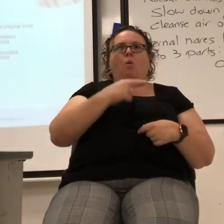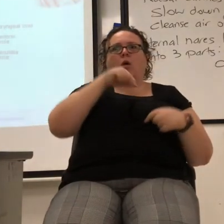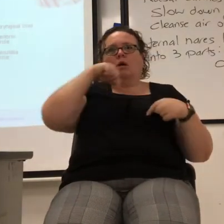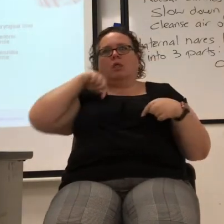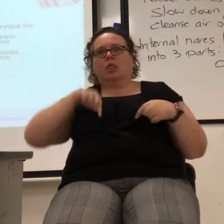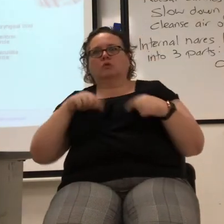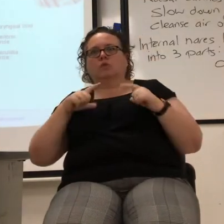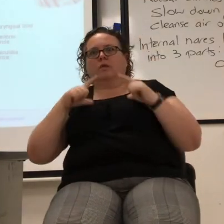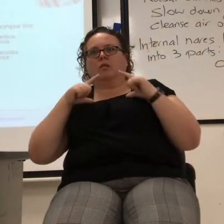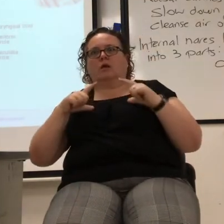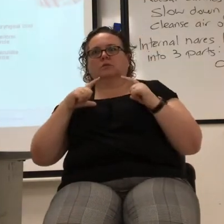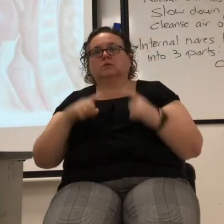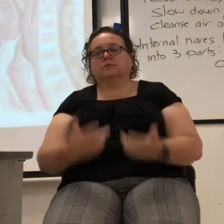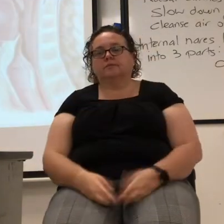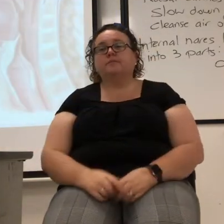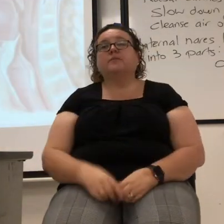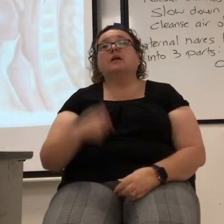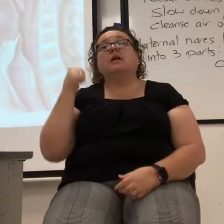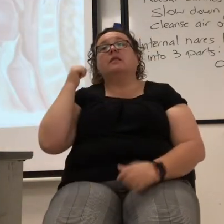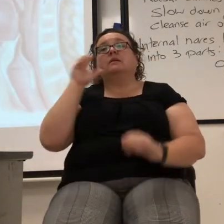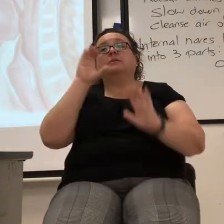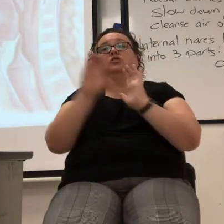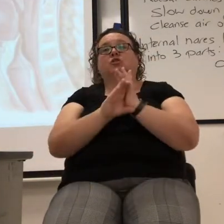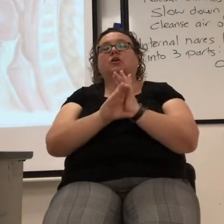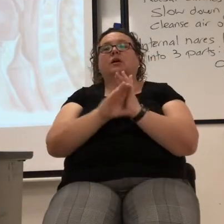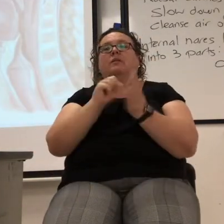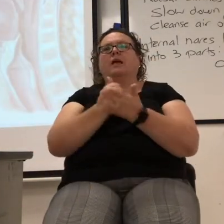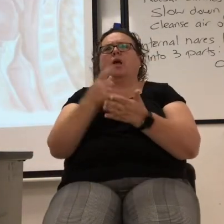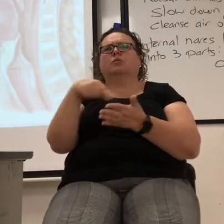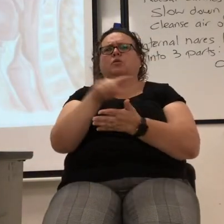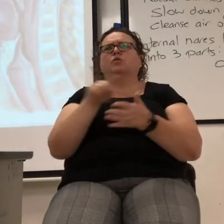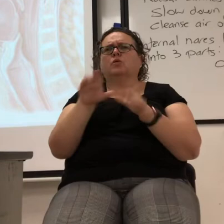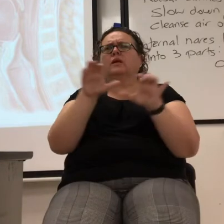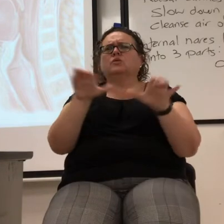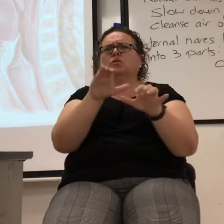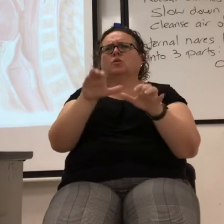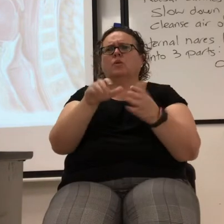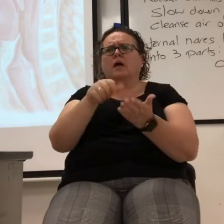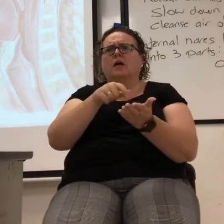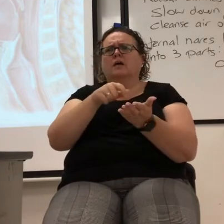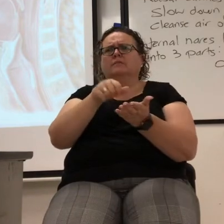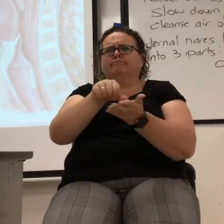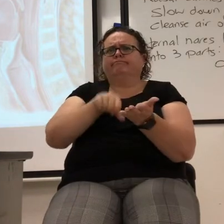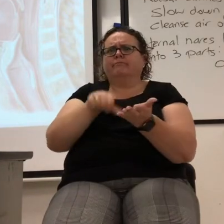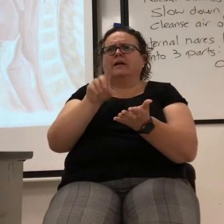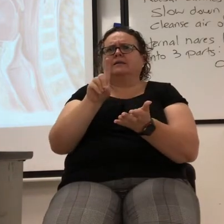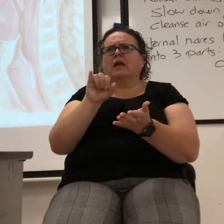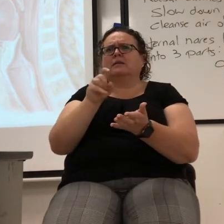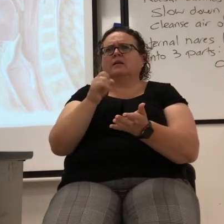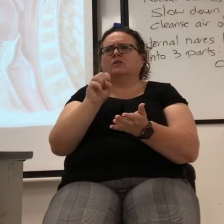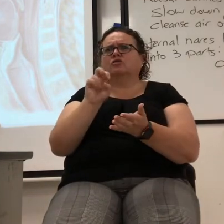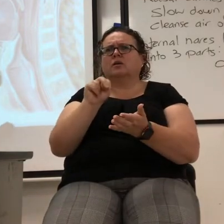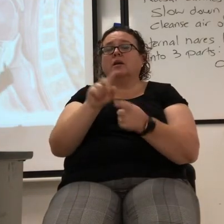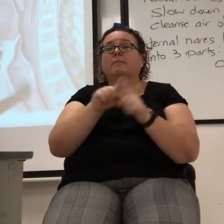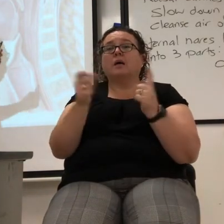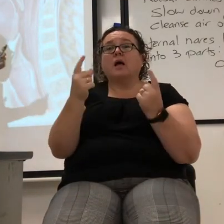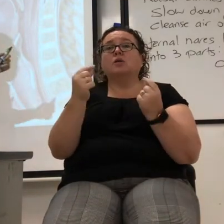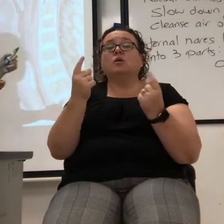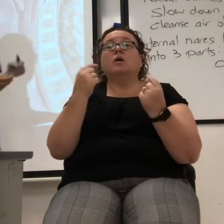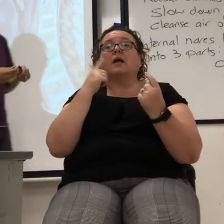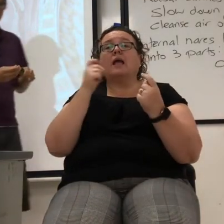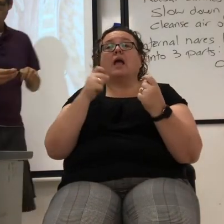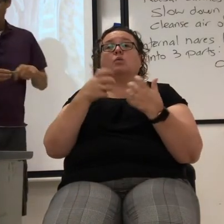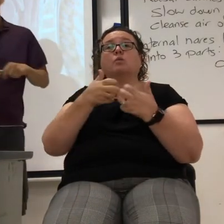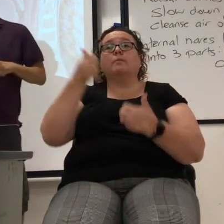Okay, this picture here, let me kind of orient you. You can do a dissection, I've never done it, but you can remove the head from the